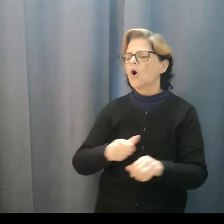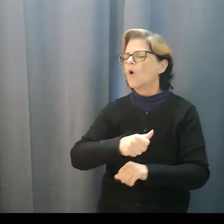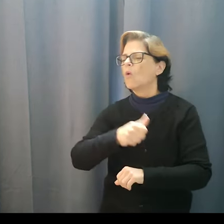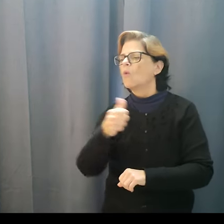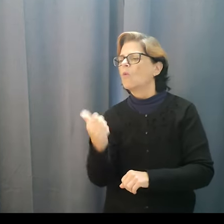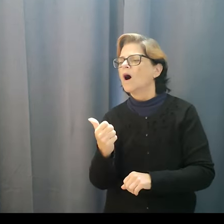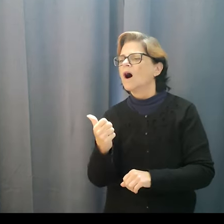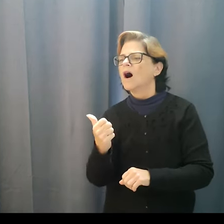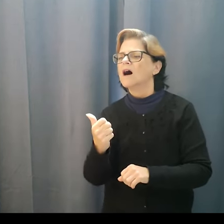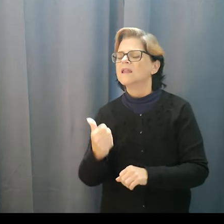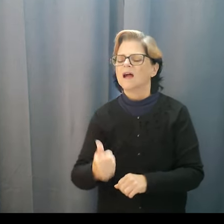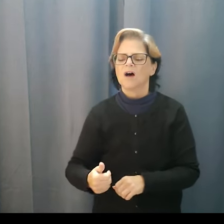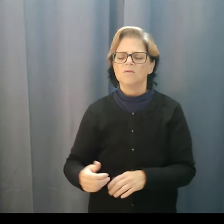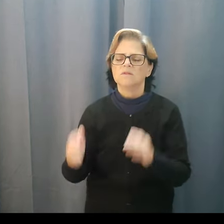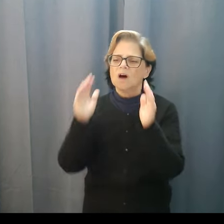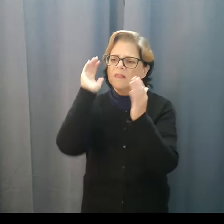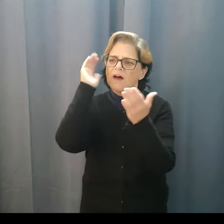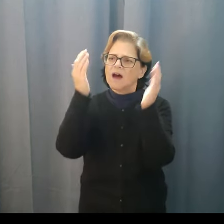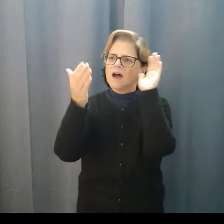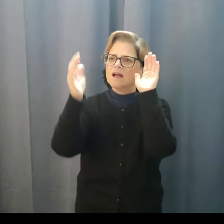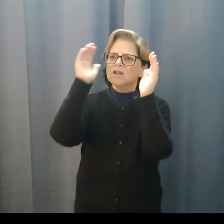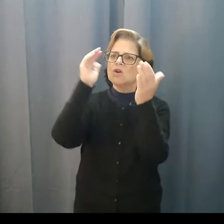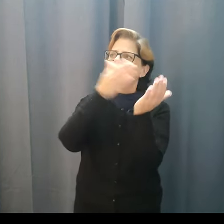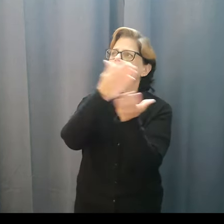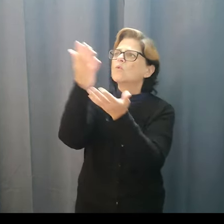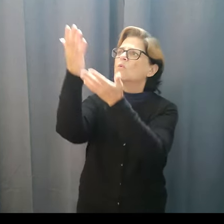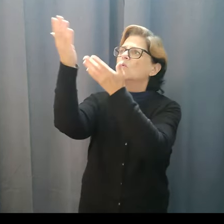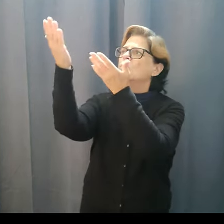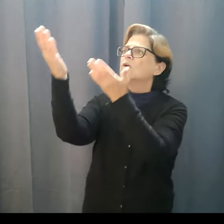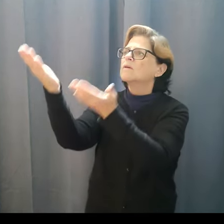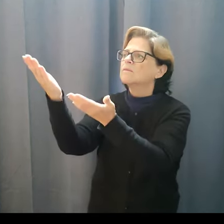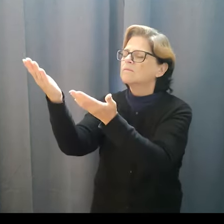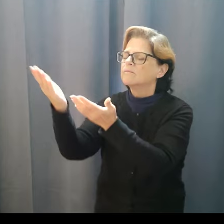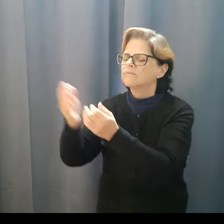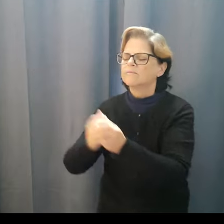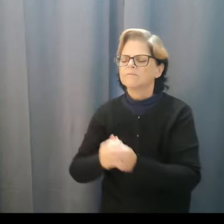There is no one else like you.